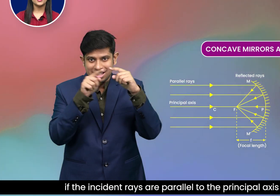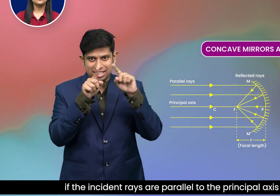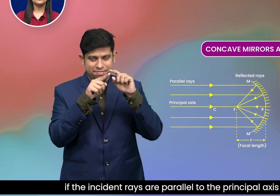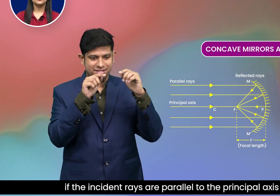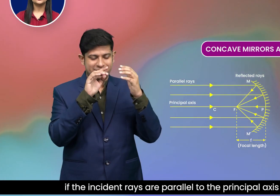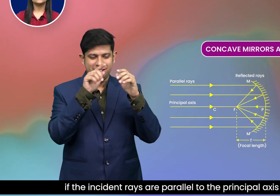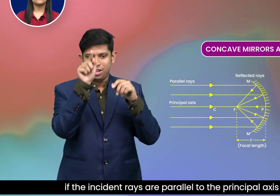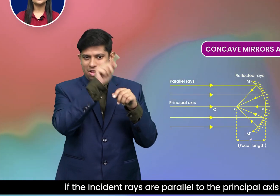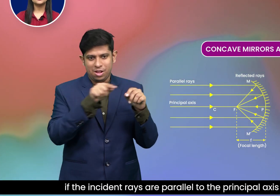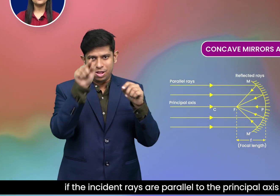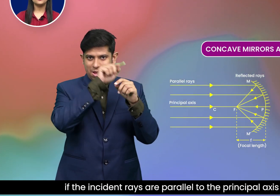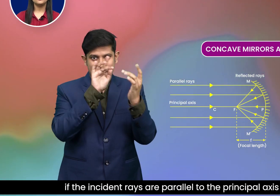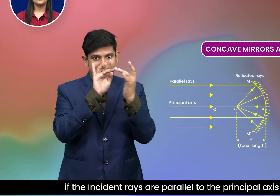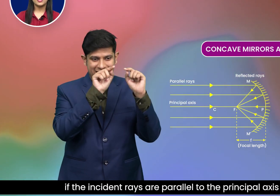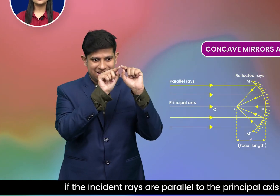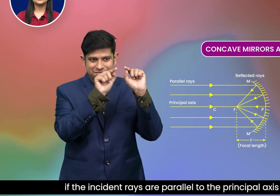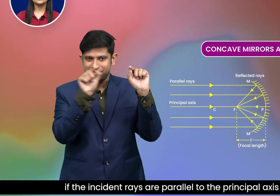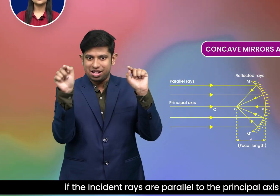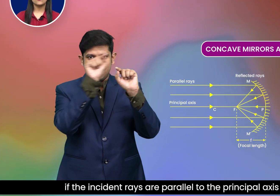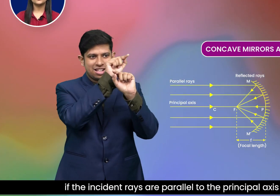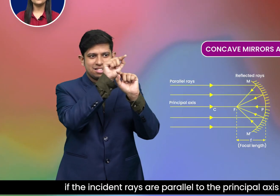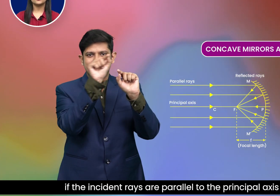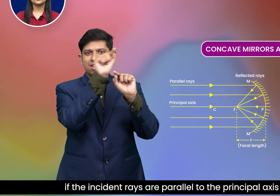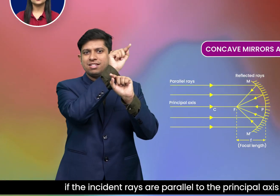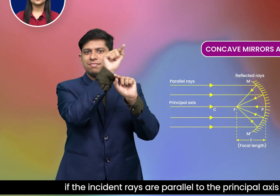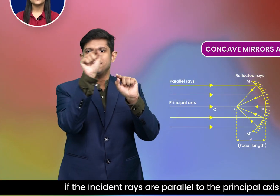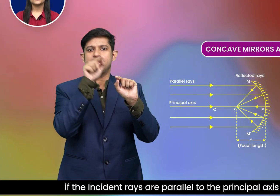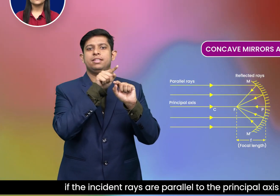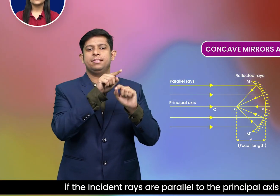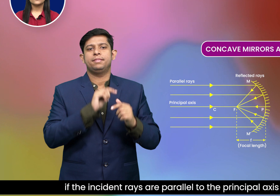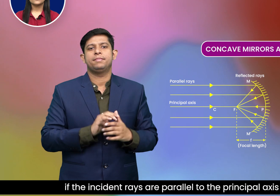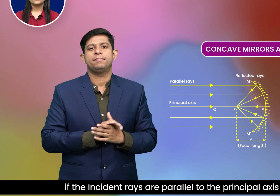are parallel to the principal axis of the mirrors.